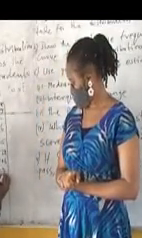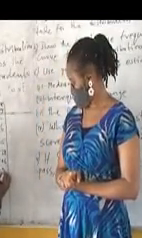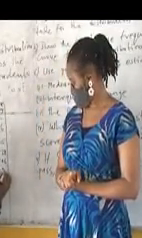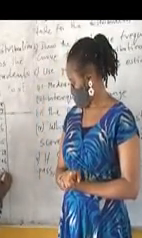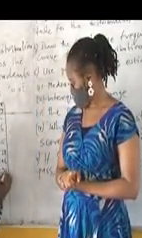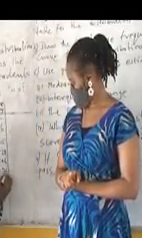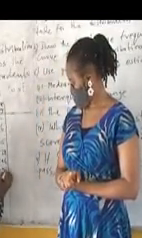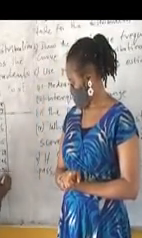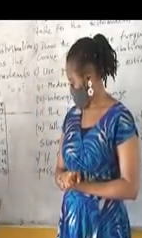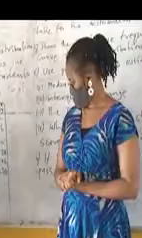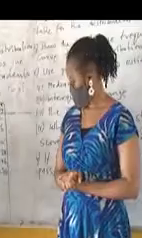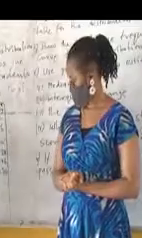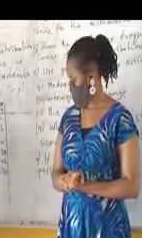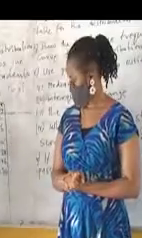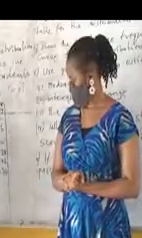78.